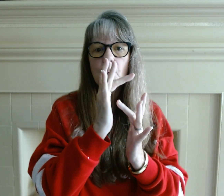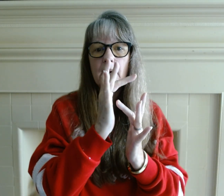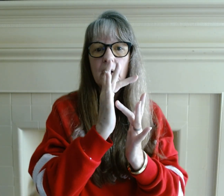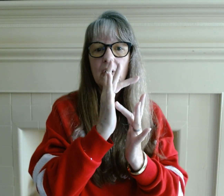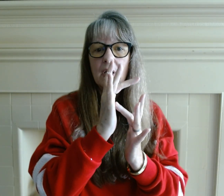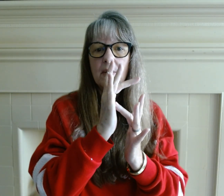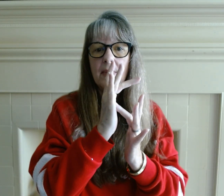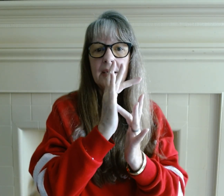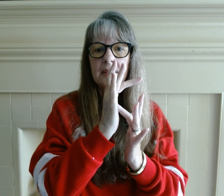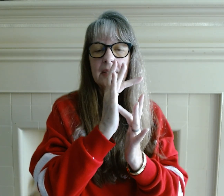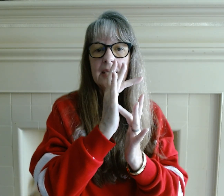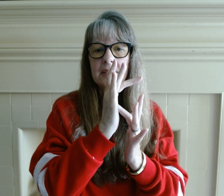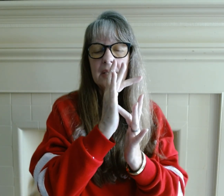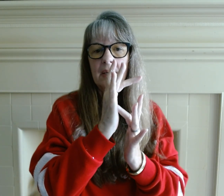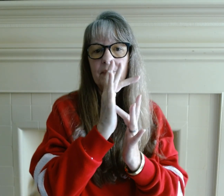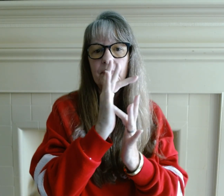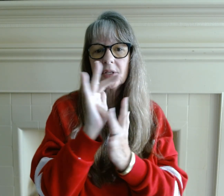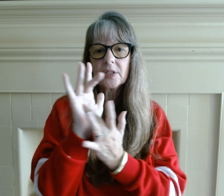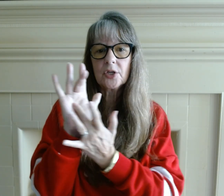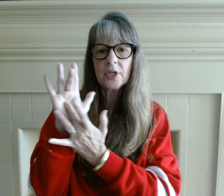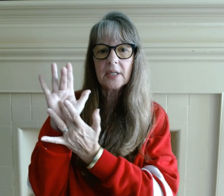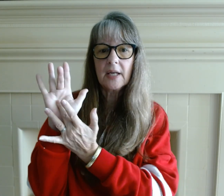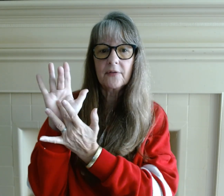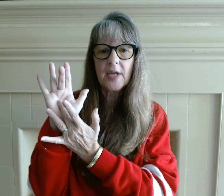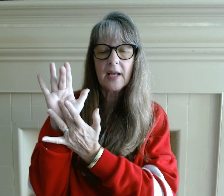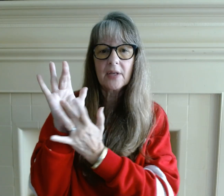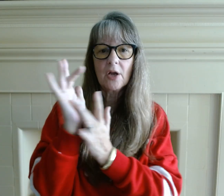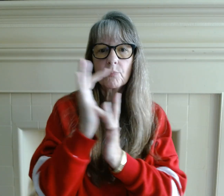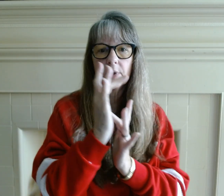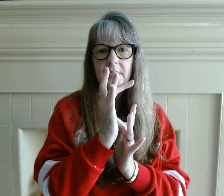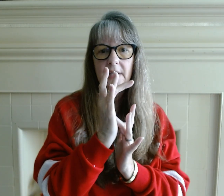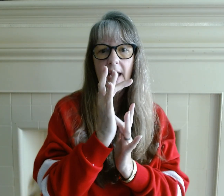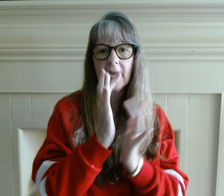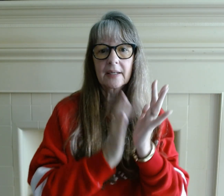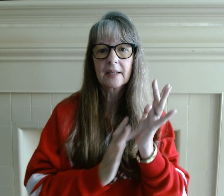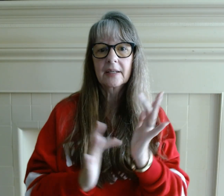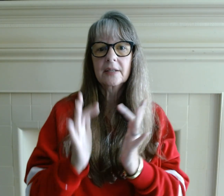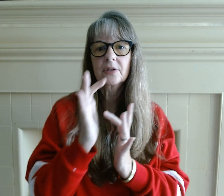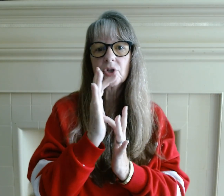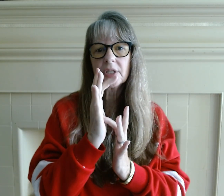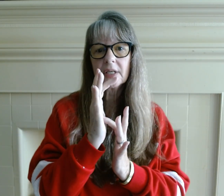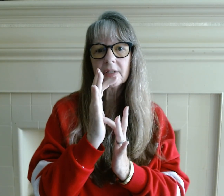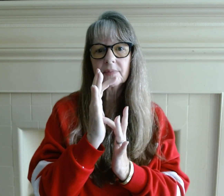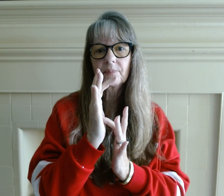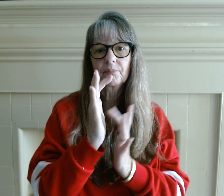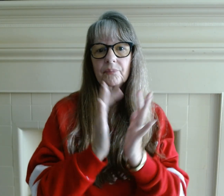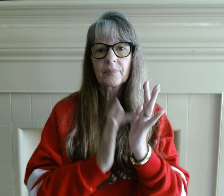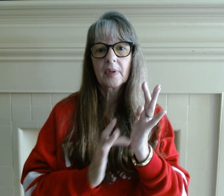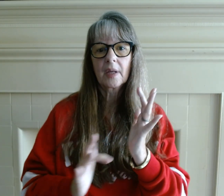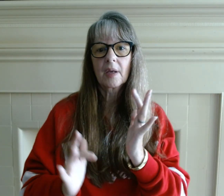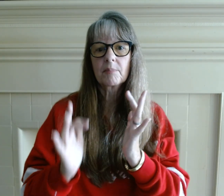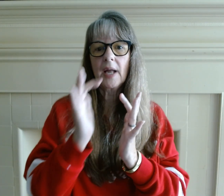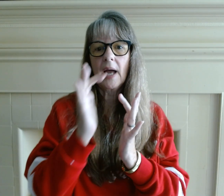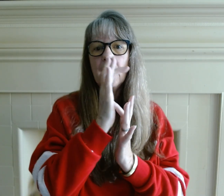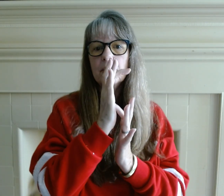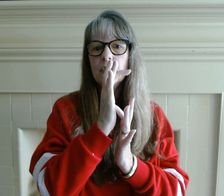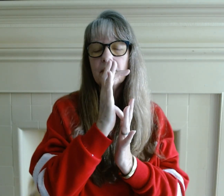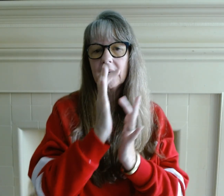where it's touching the left hand, the nail print in the hand, Jesus. But I'm not moving my left